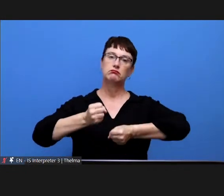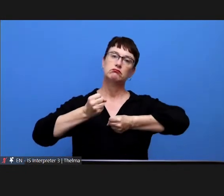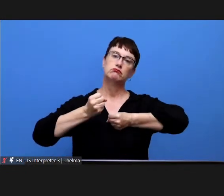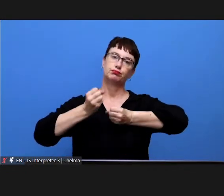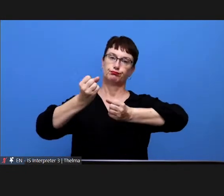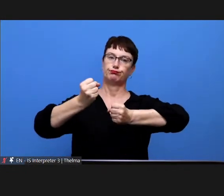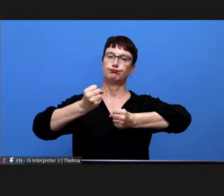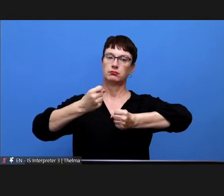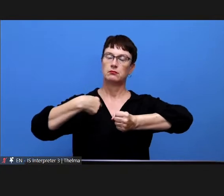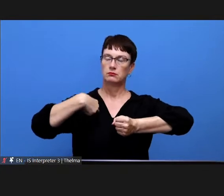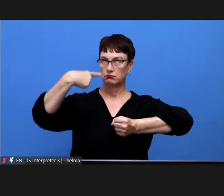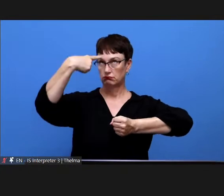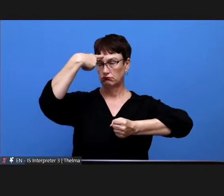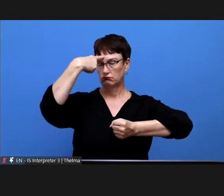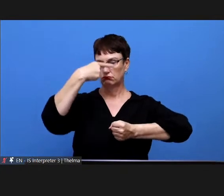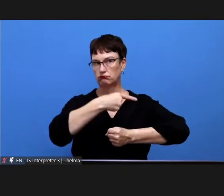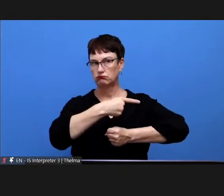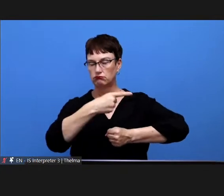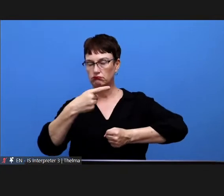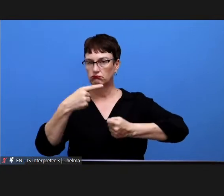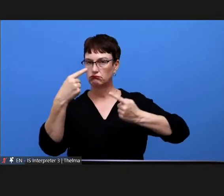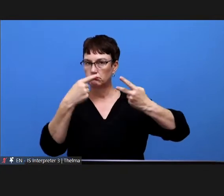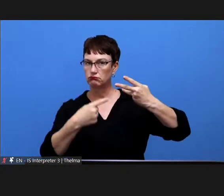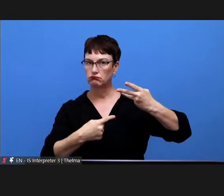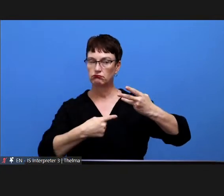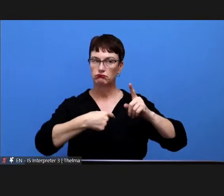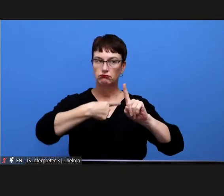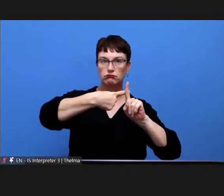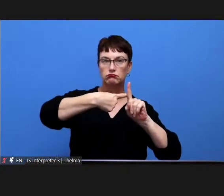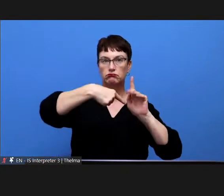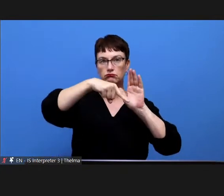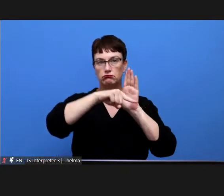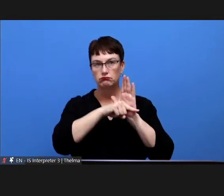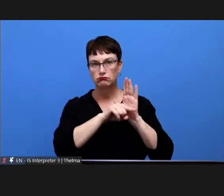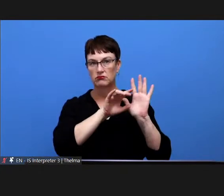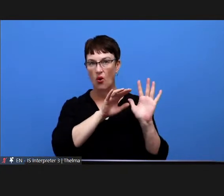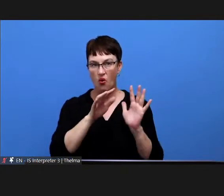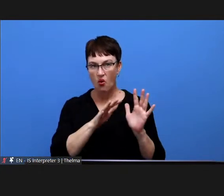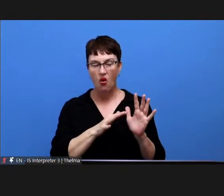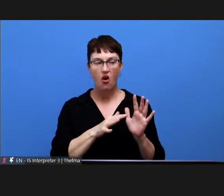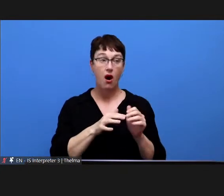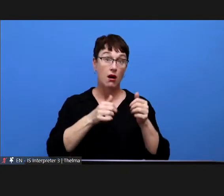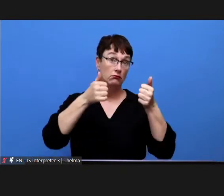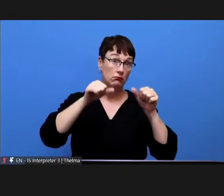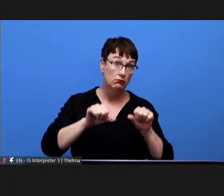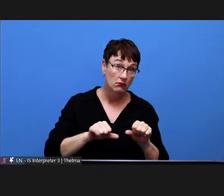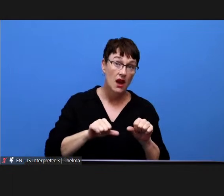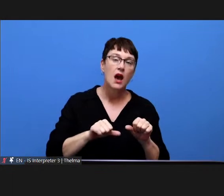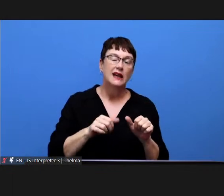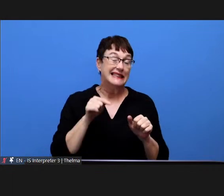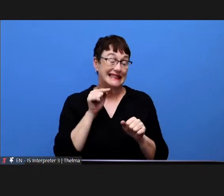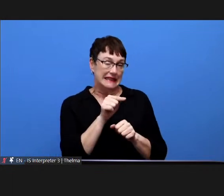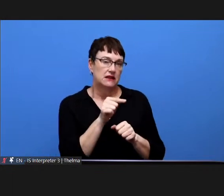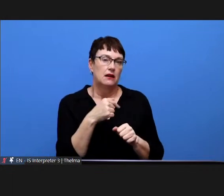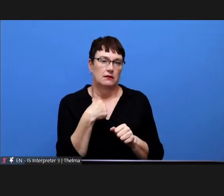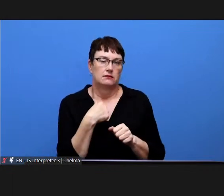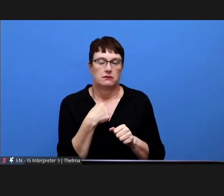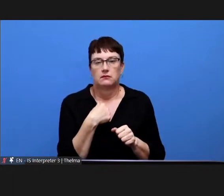the human rights and mainstreaming in the process of both VNA and then